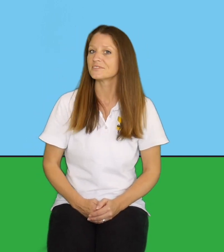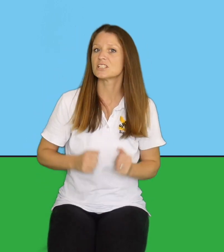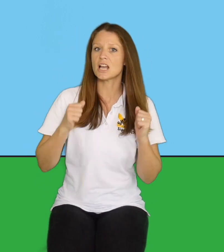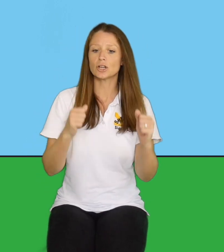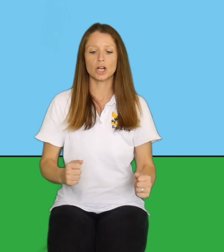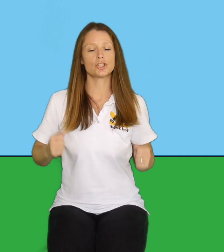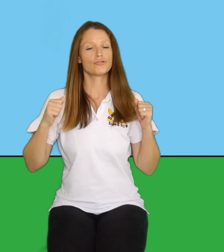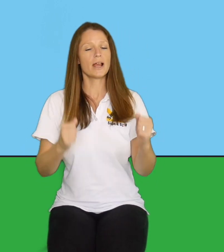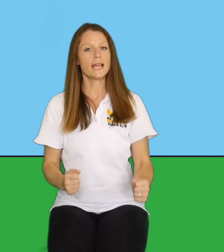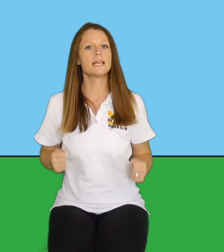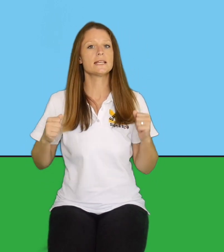Starting on our trains.